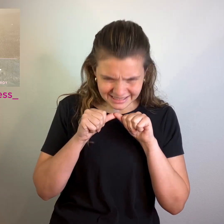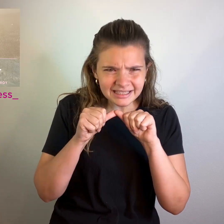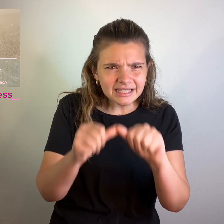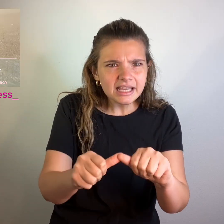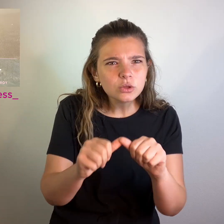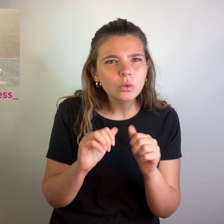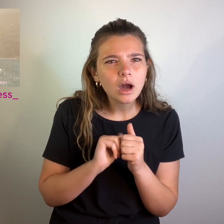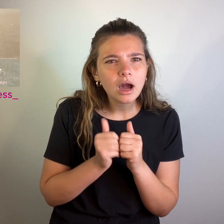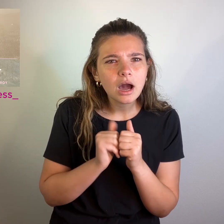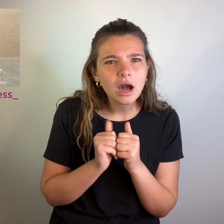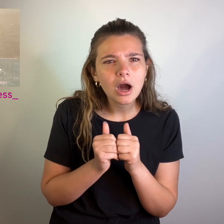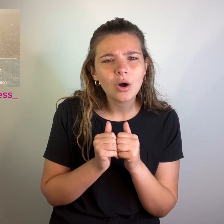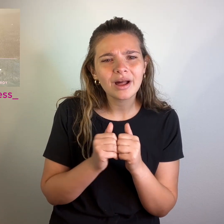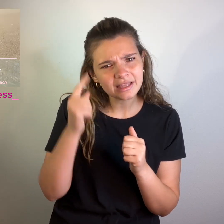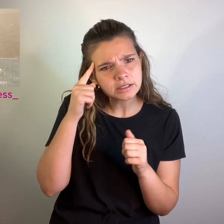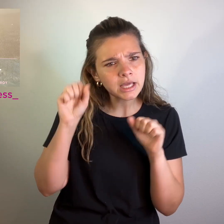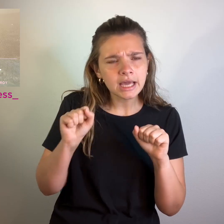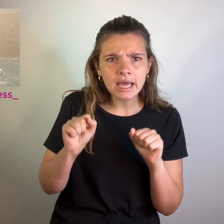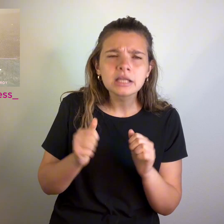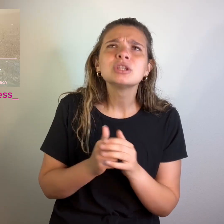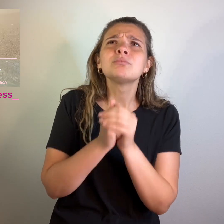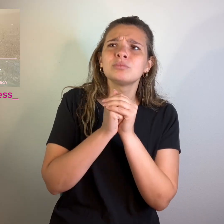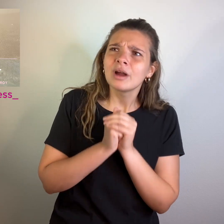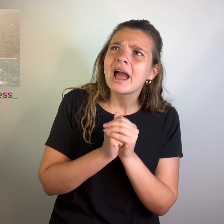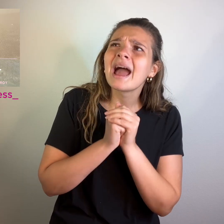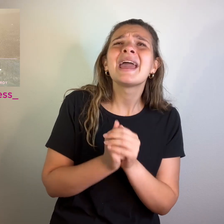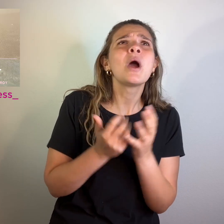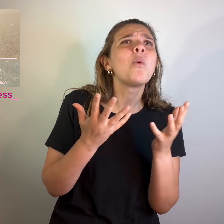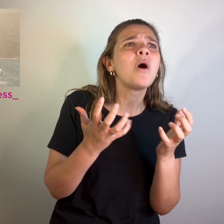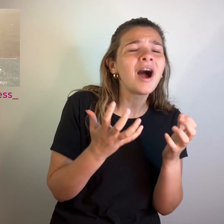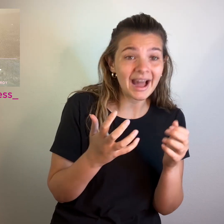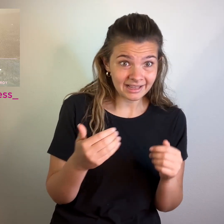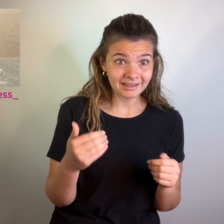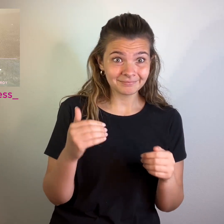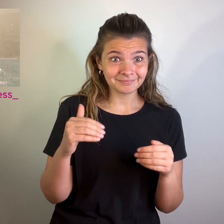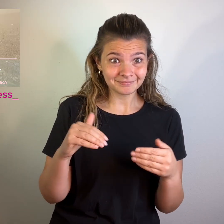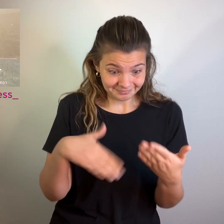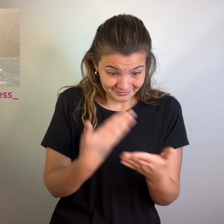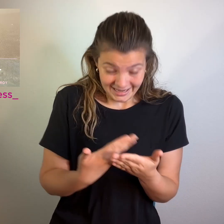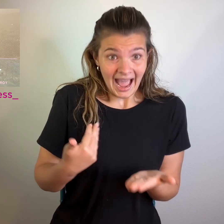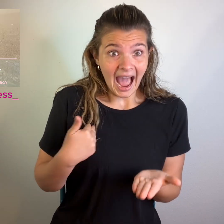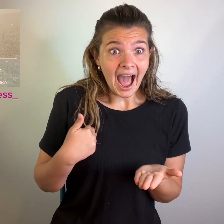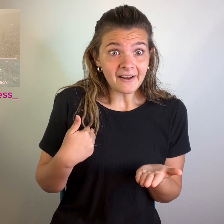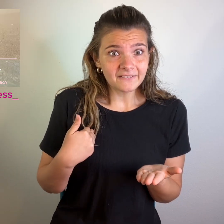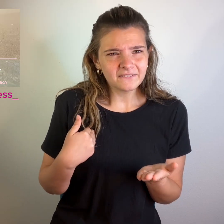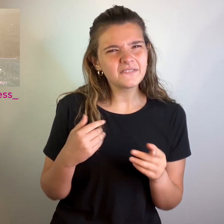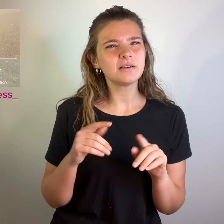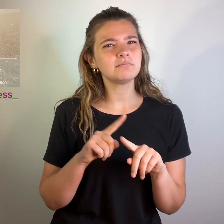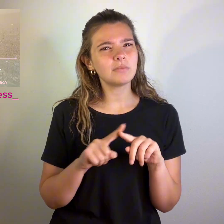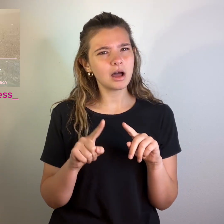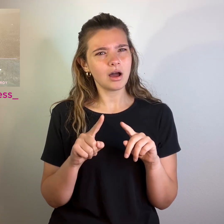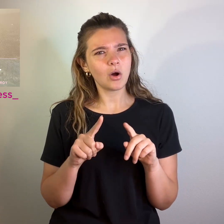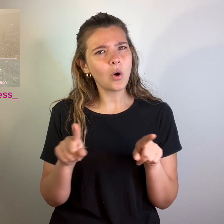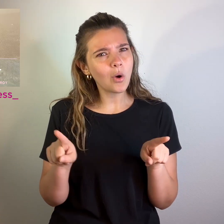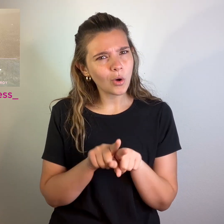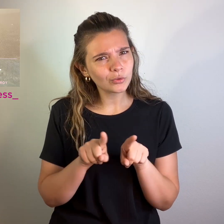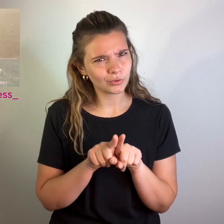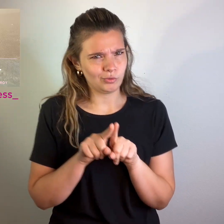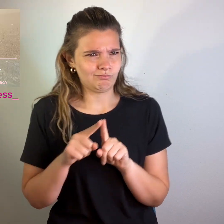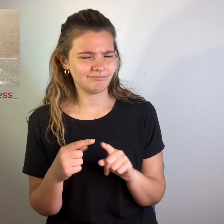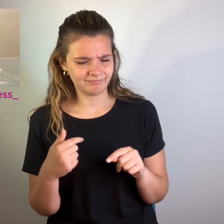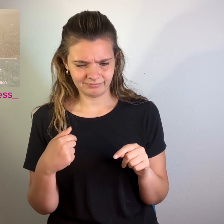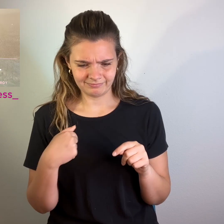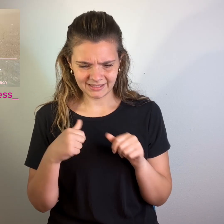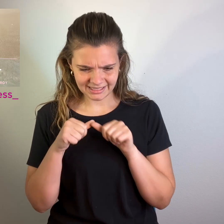think it's one thing to pray and to want and to have these sort of relationships in your life, but I wanted to tell you how I've been